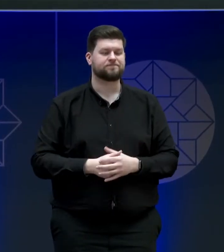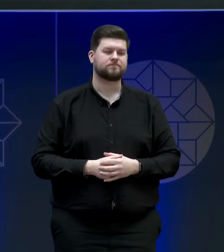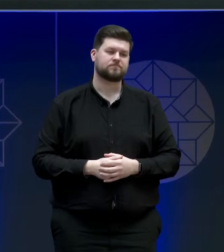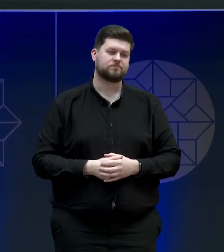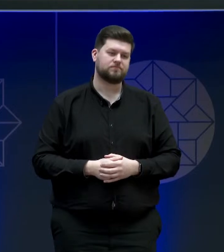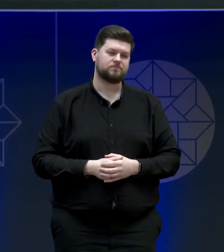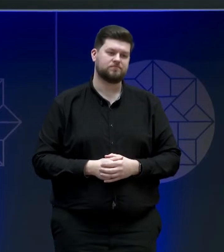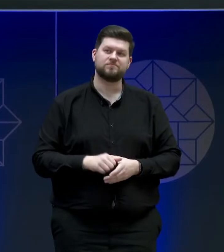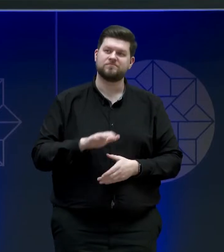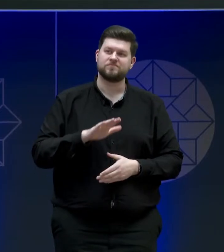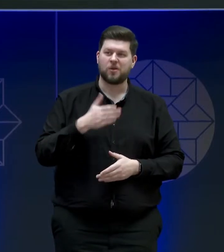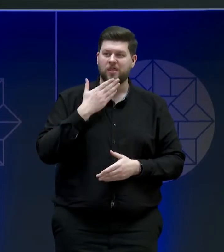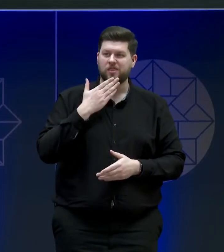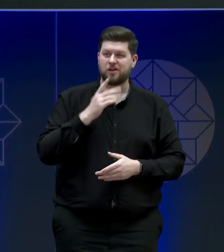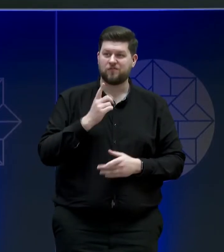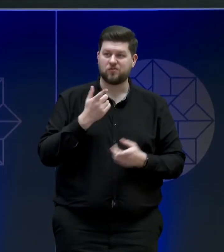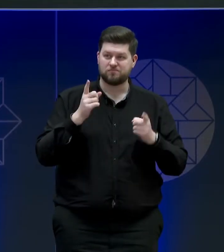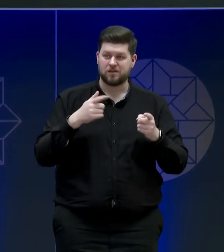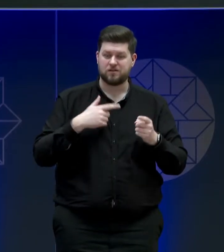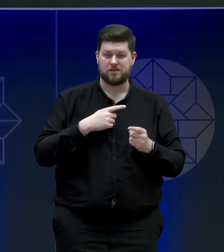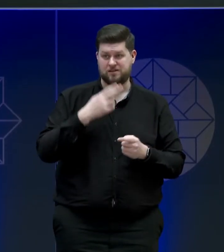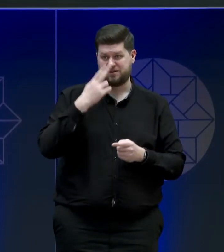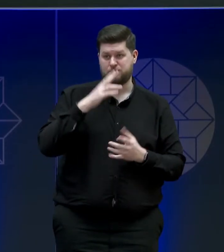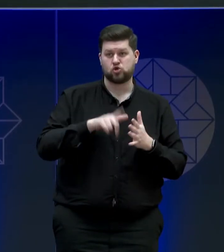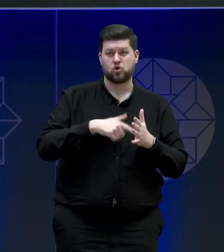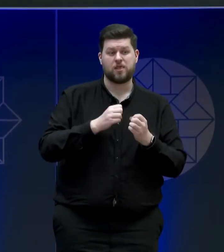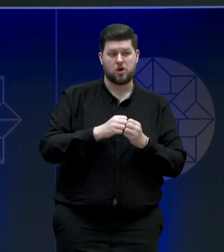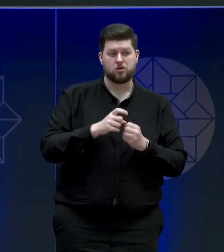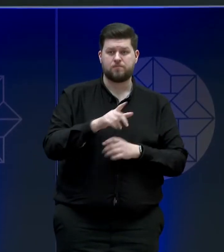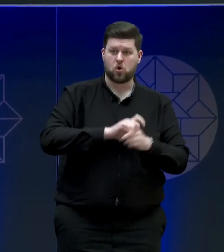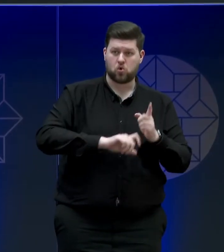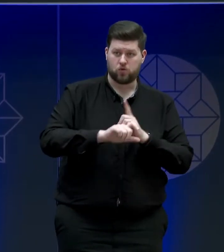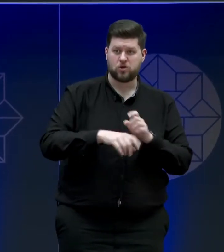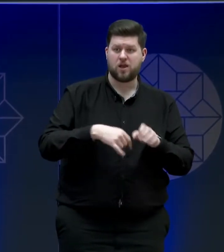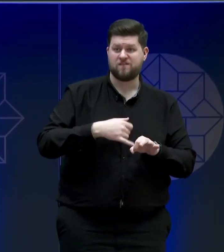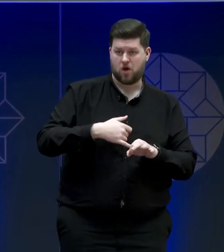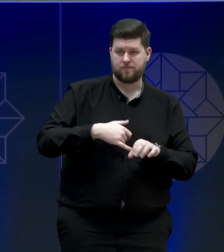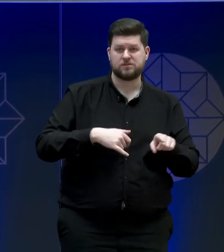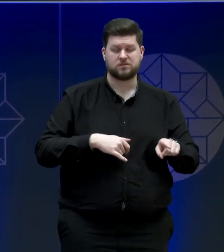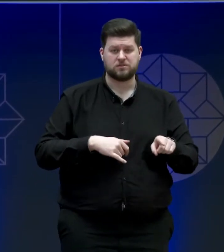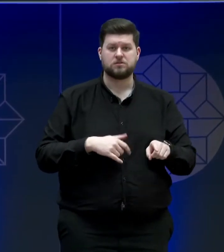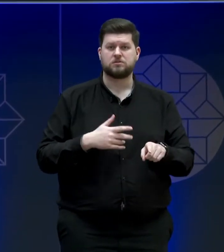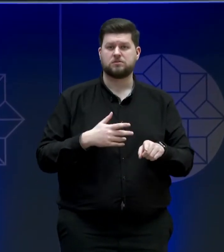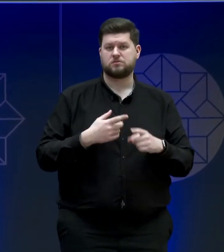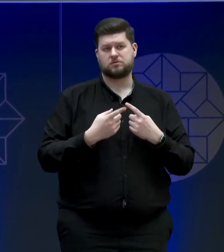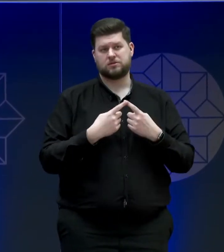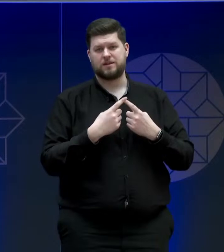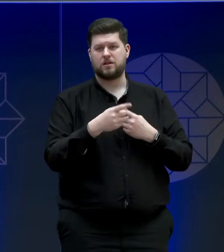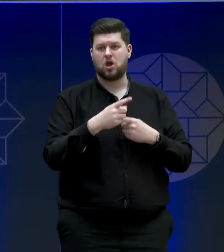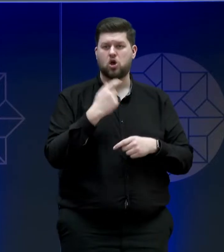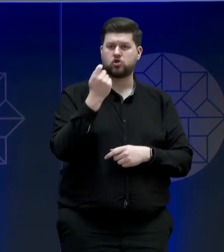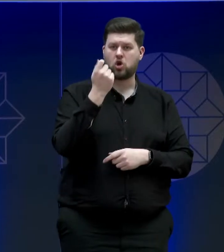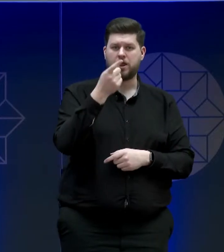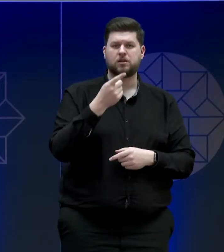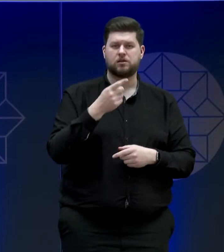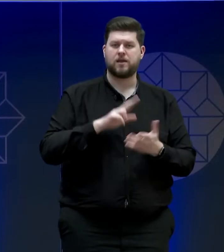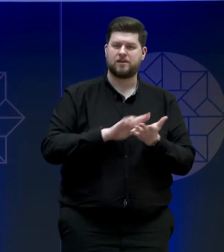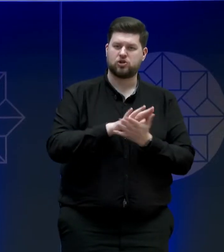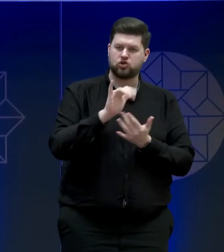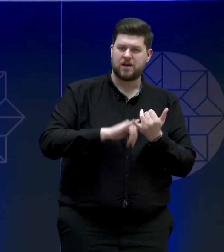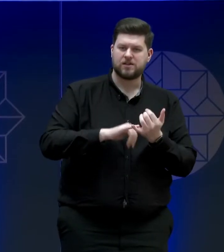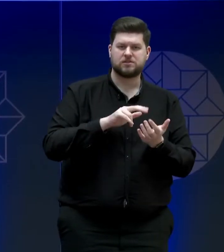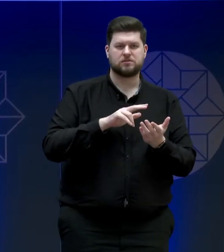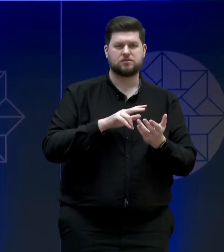Hi, thank you, First Minister. My name is Jonathan Burton. I'm a community pharmacist practising near Stirling in NHS Forth Valley. It was